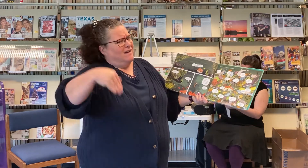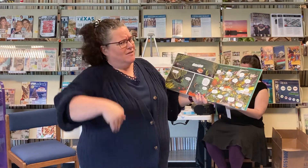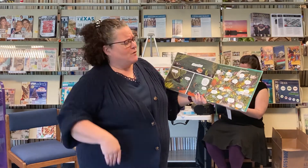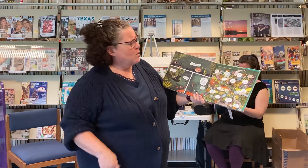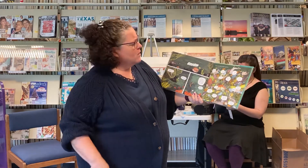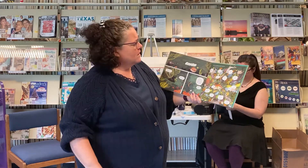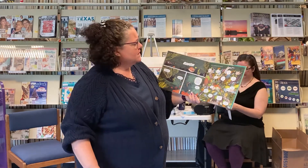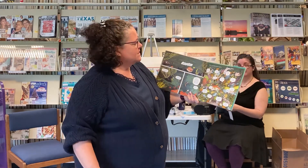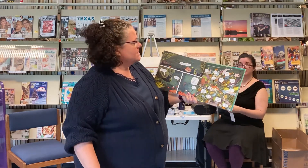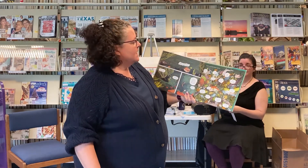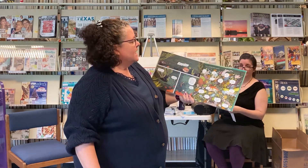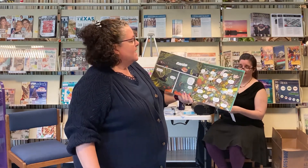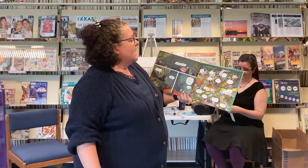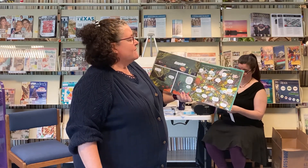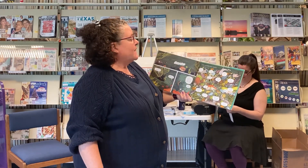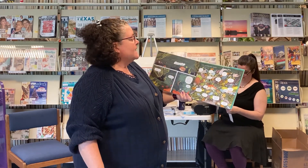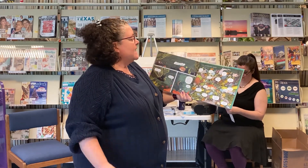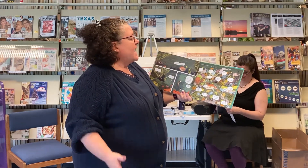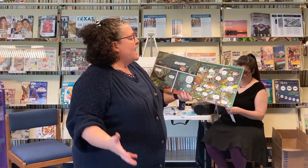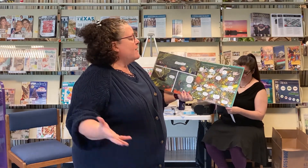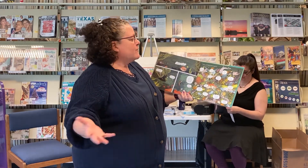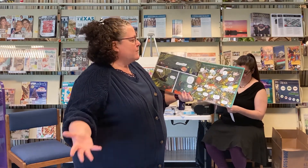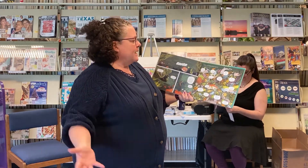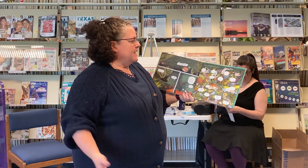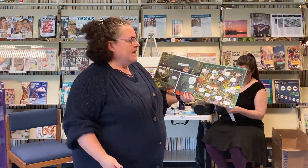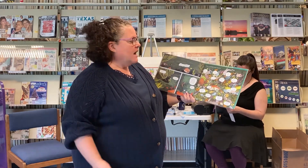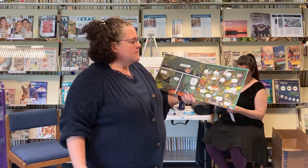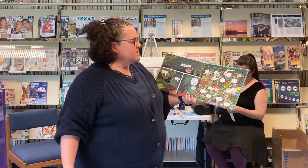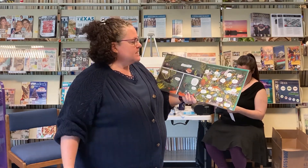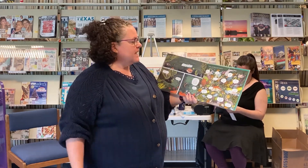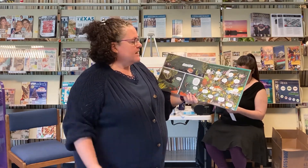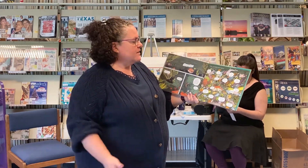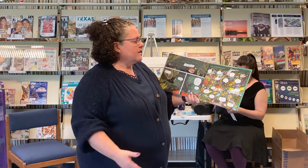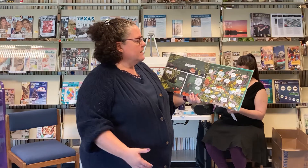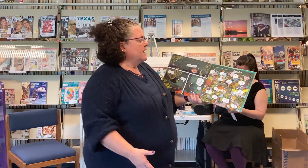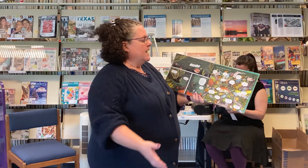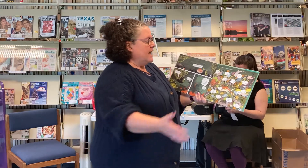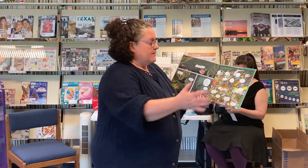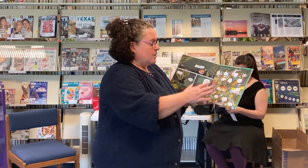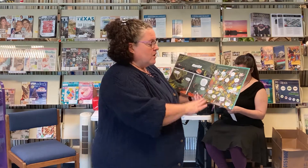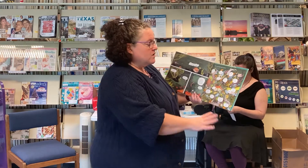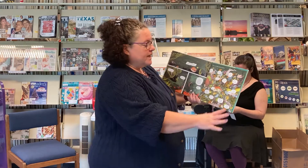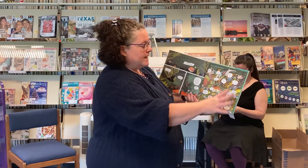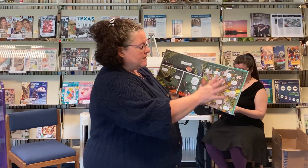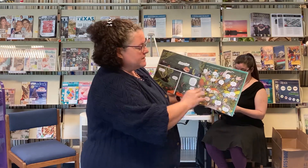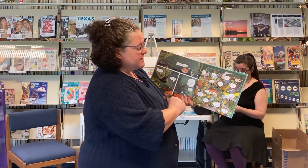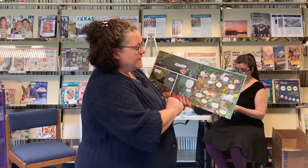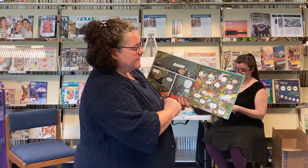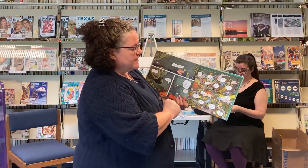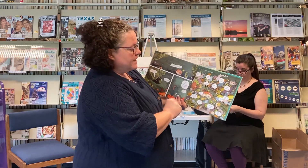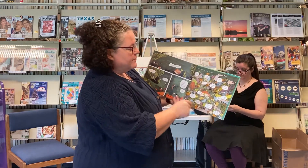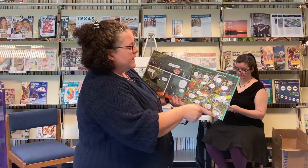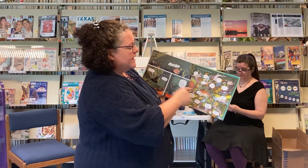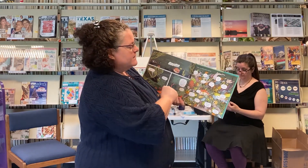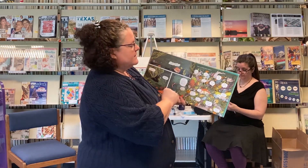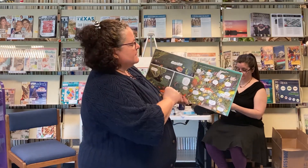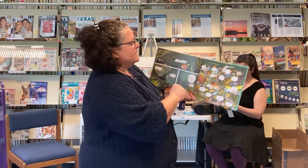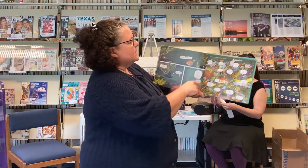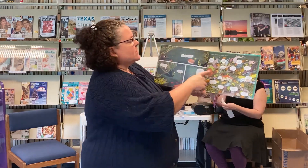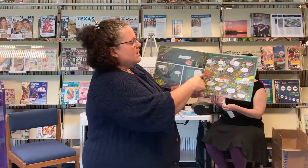Of course. Finally, everybody comes together and they're all looking at all the stuff in there, but they're talking